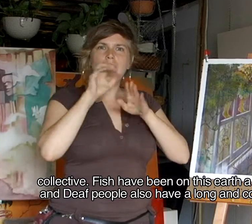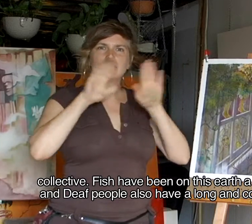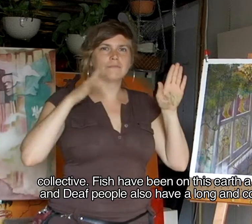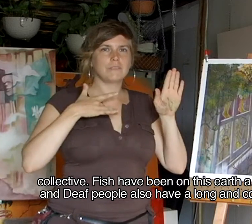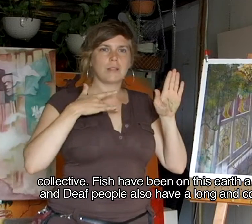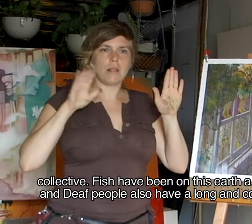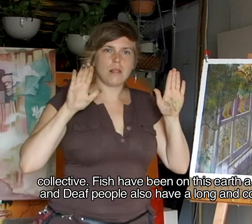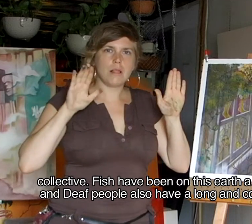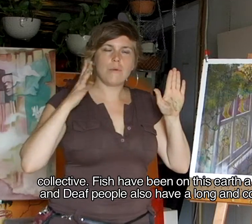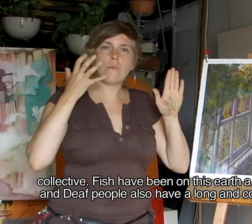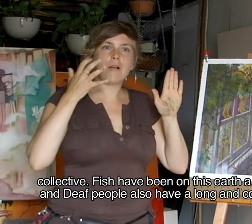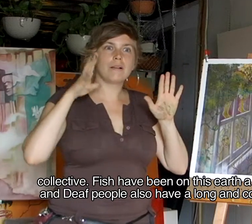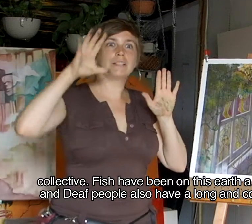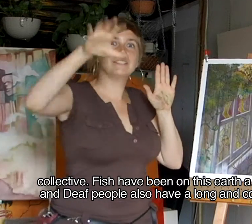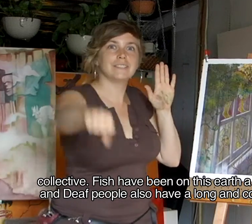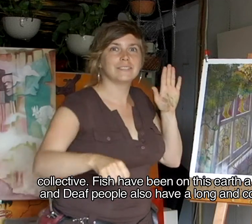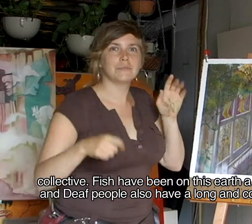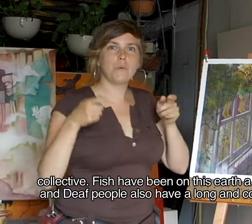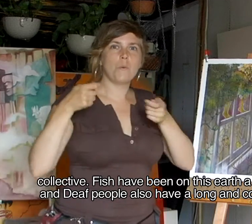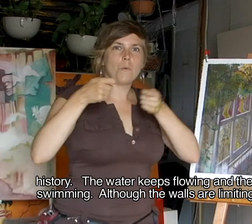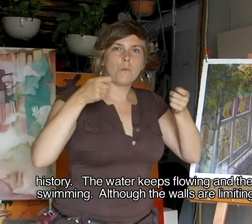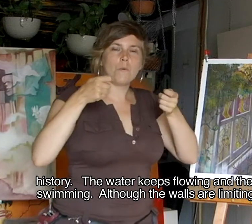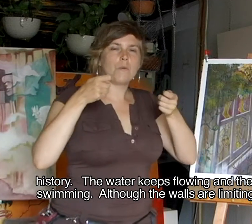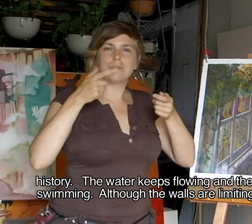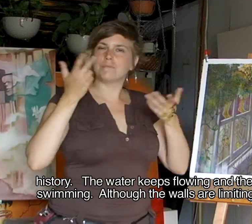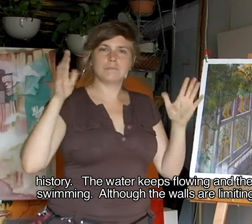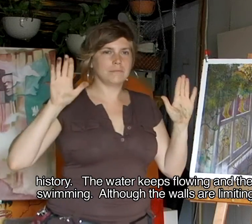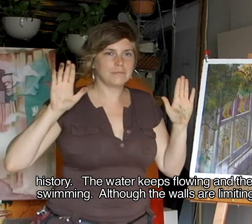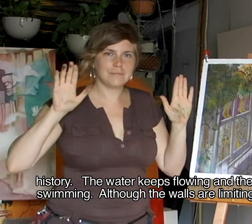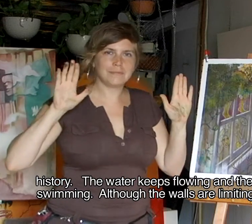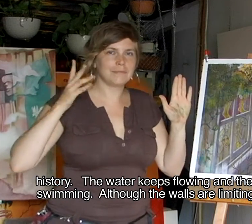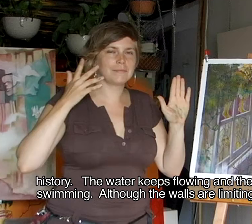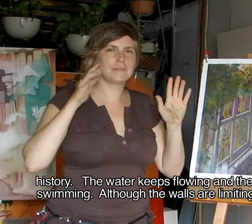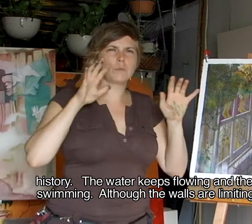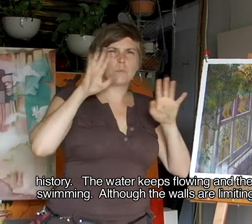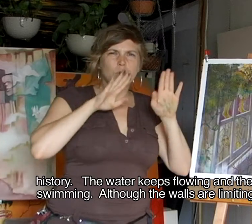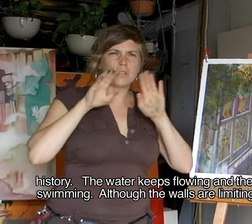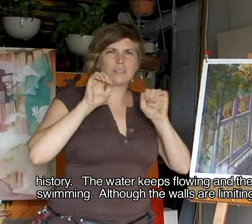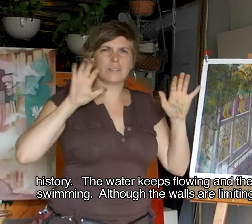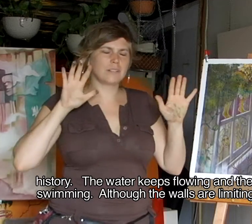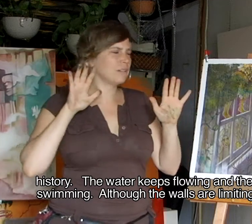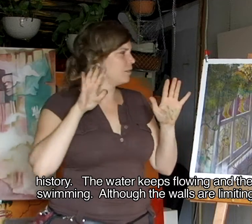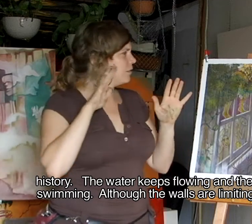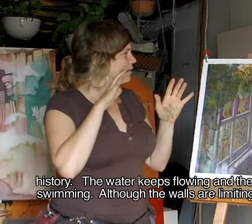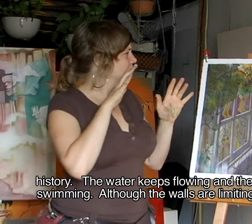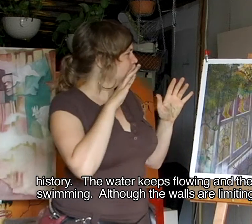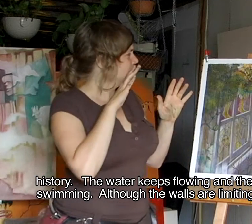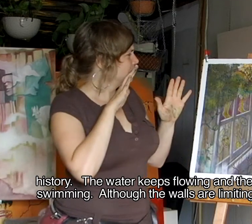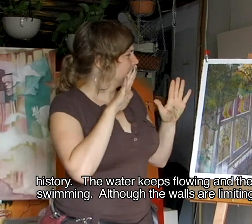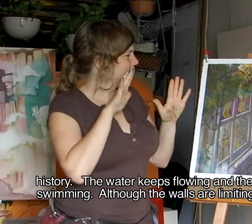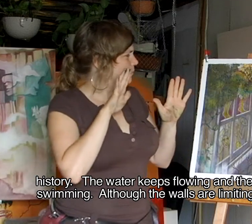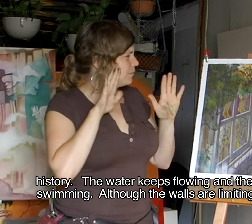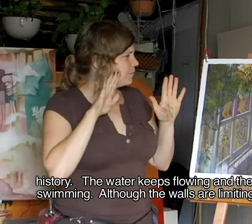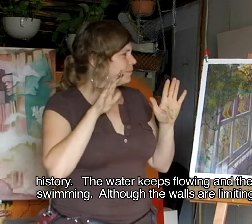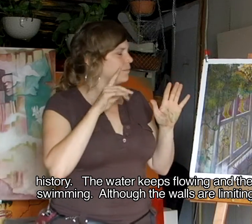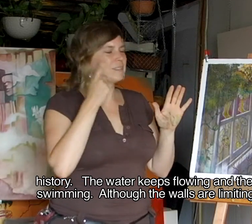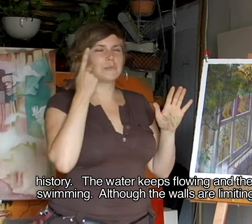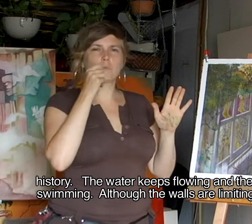other without spoken words. Fish, too, do not need spoken words. They communicate with